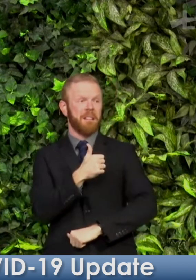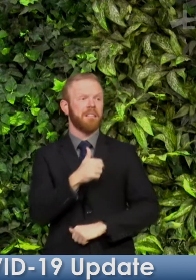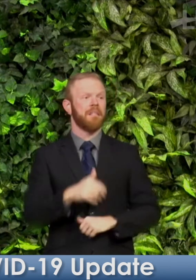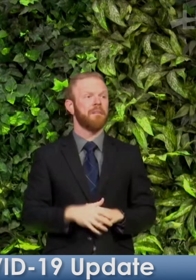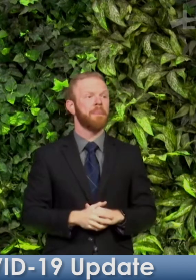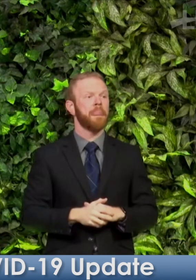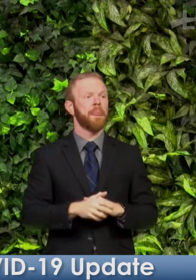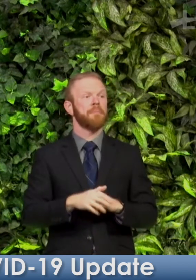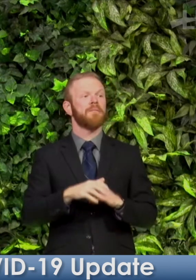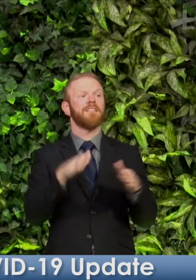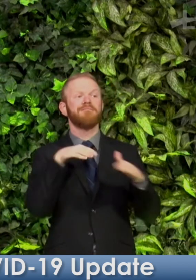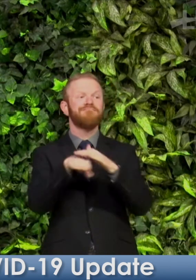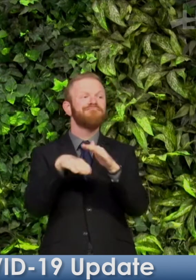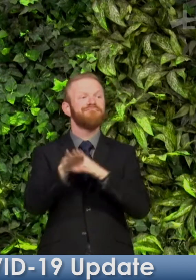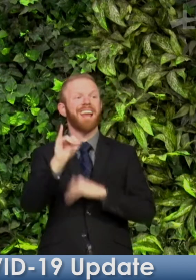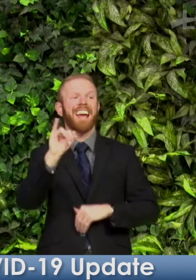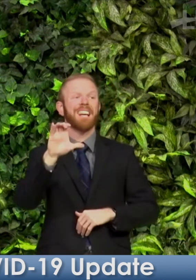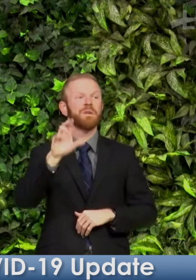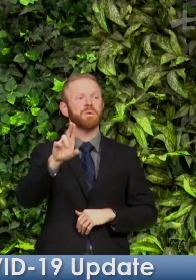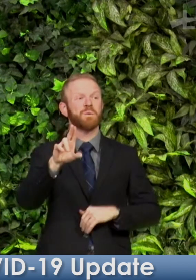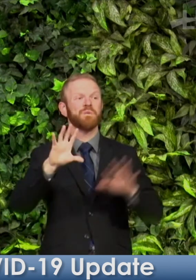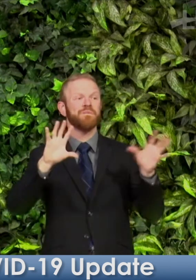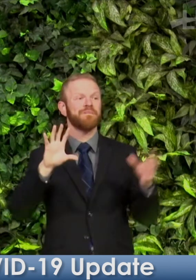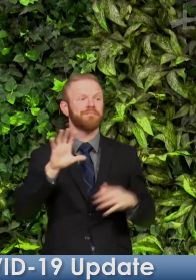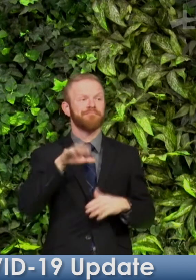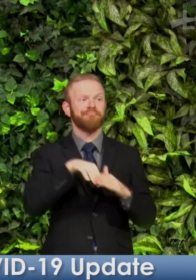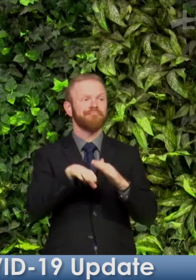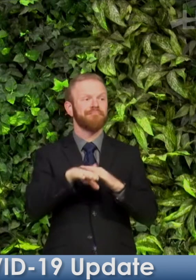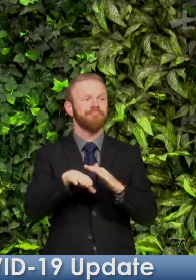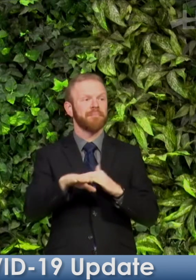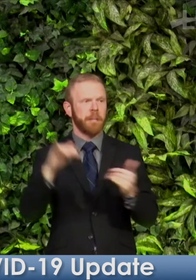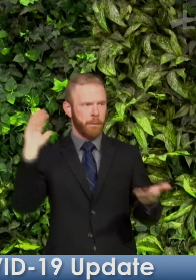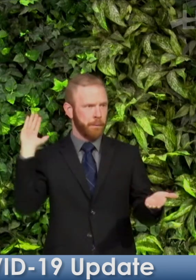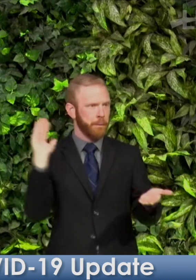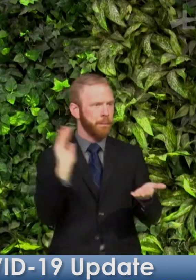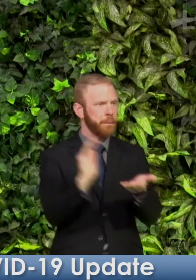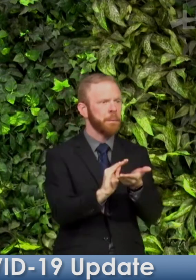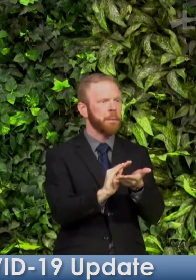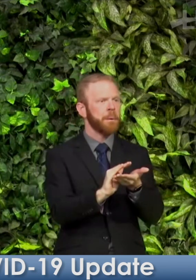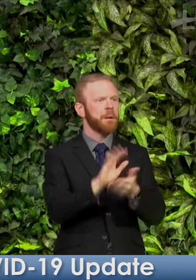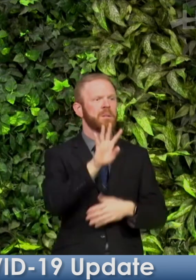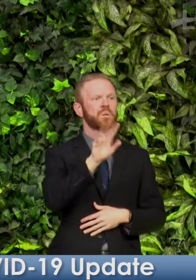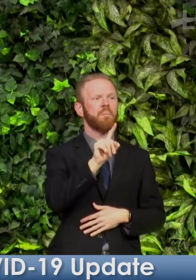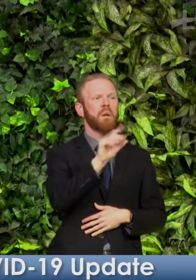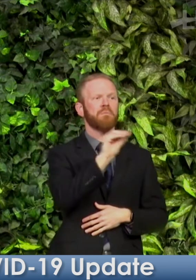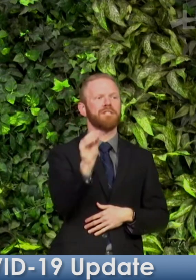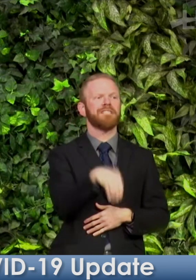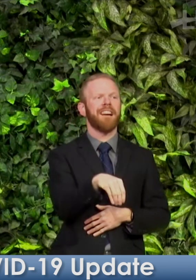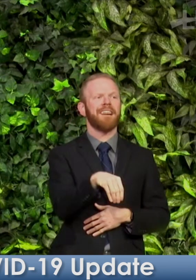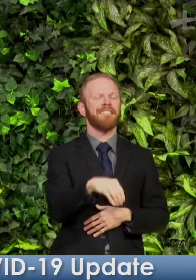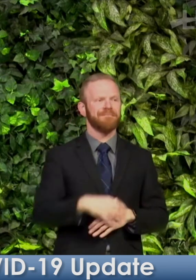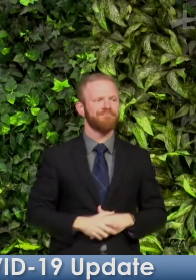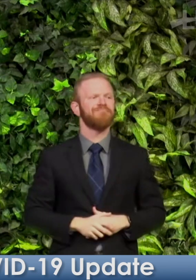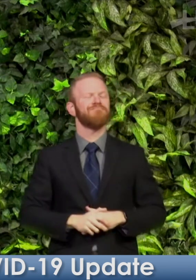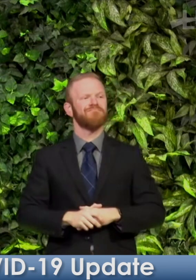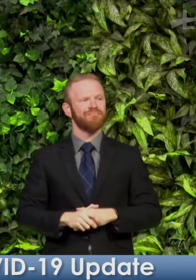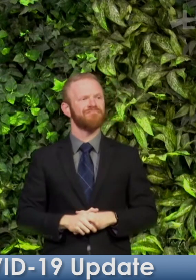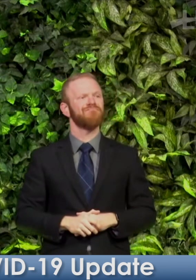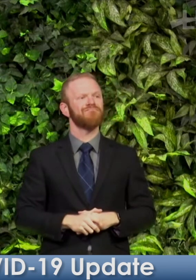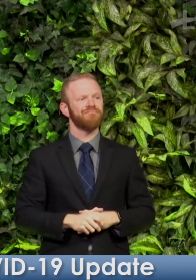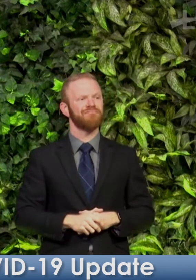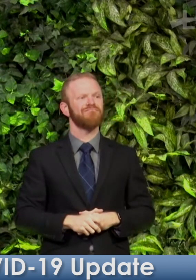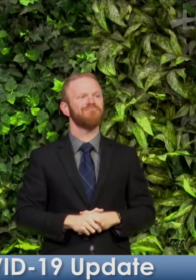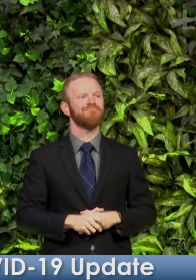significantly higher than where they are today, down 41% and 39% respectively.